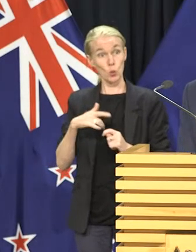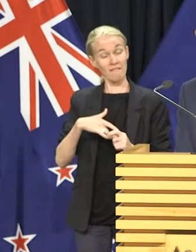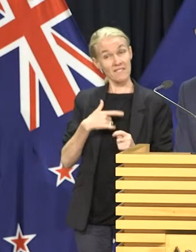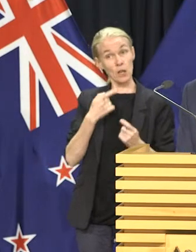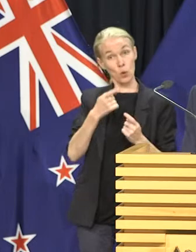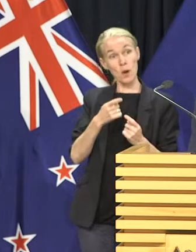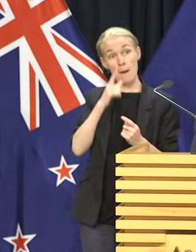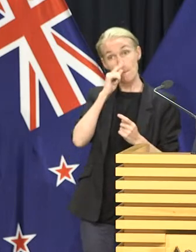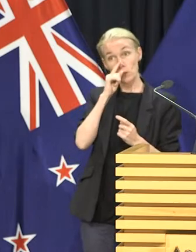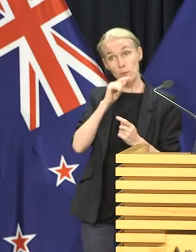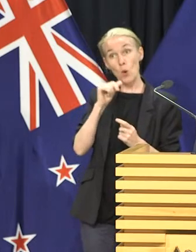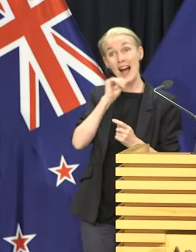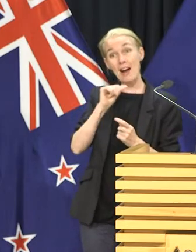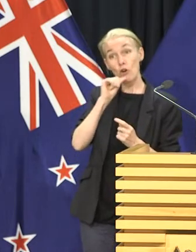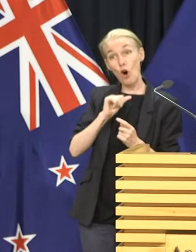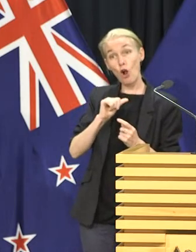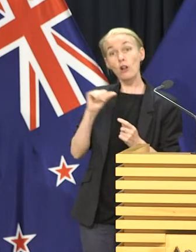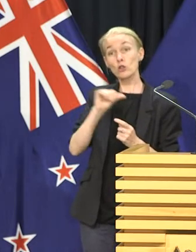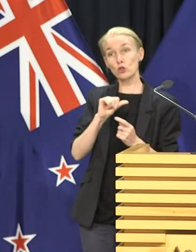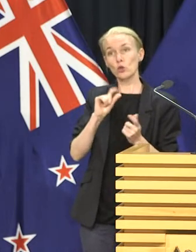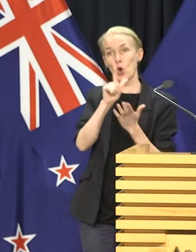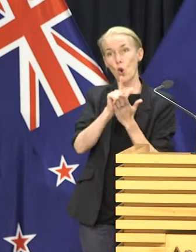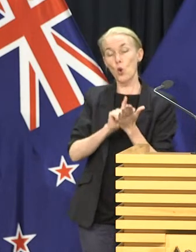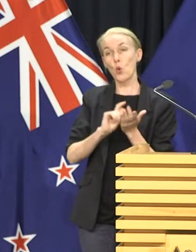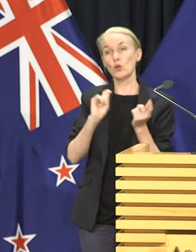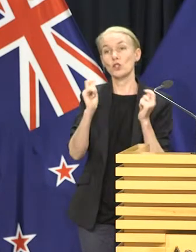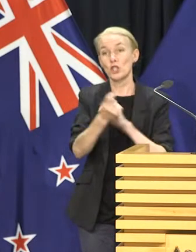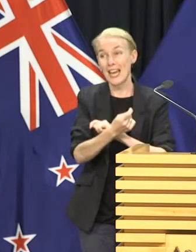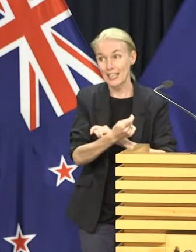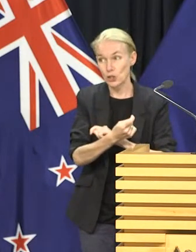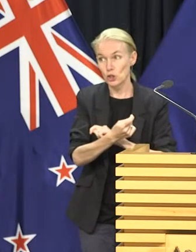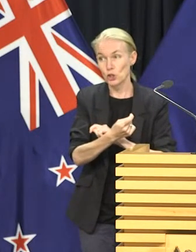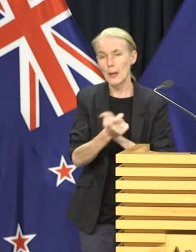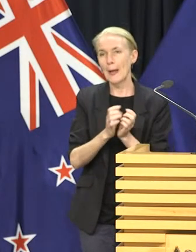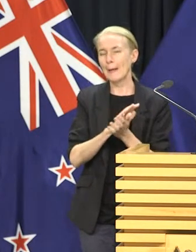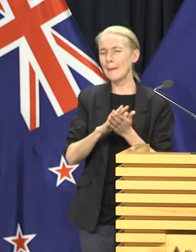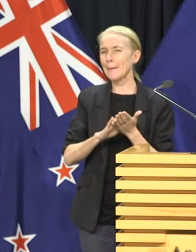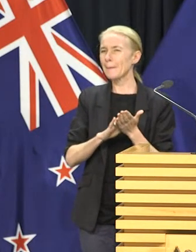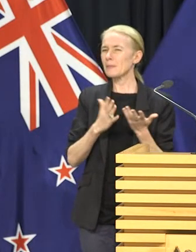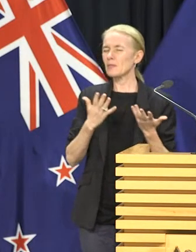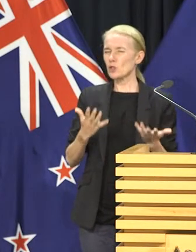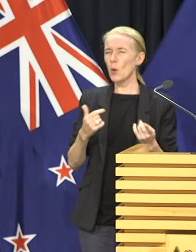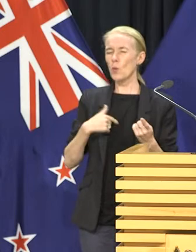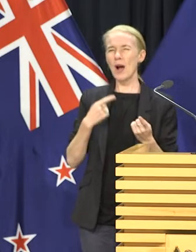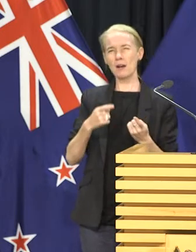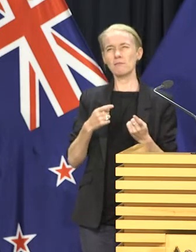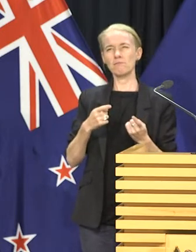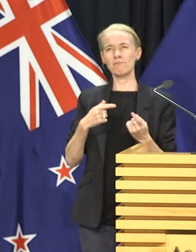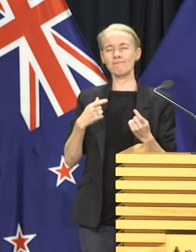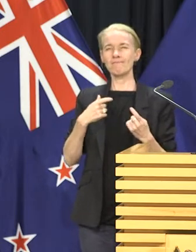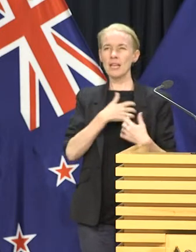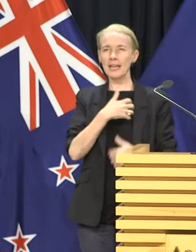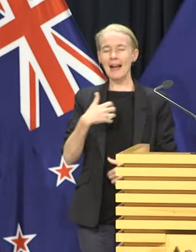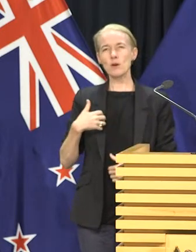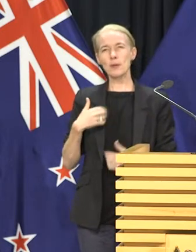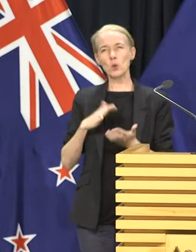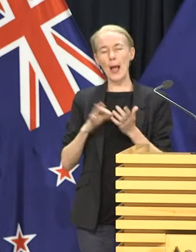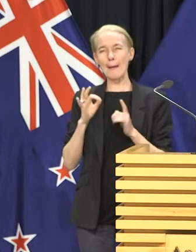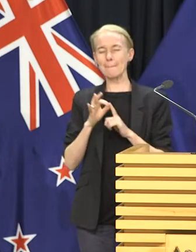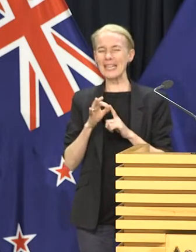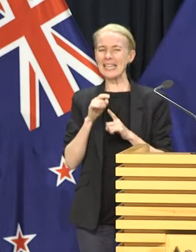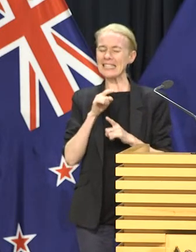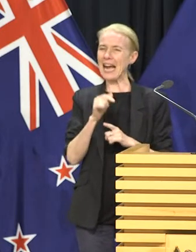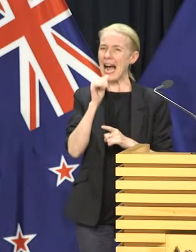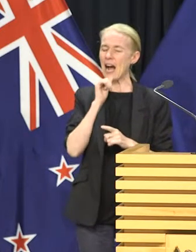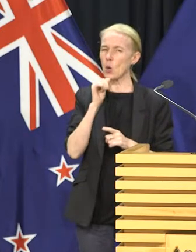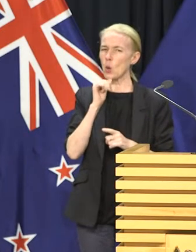treated, and perhaps Minister, you could comment on this as well, being better treated as more of a health issue? Well,